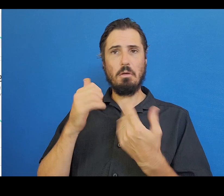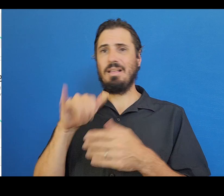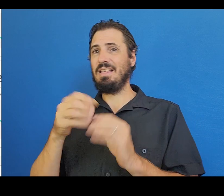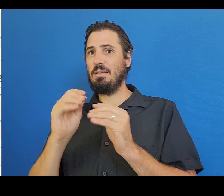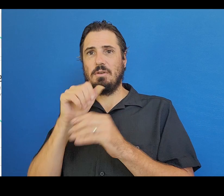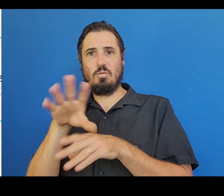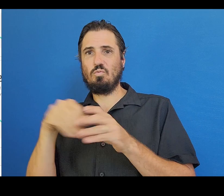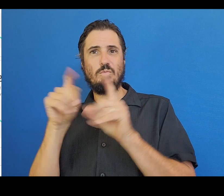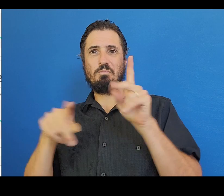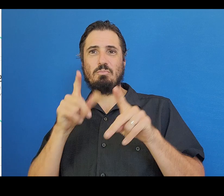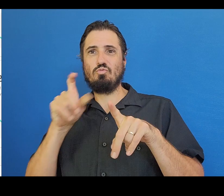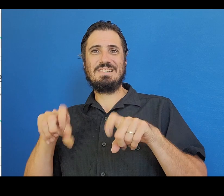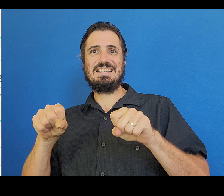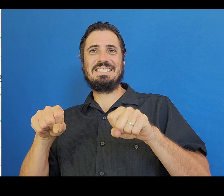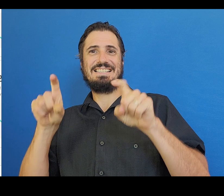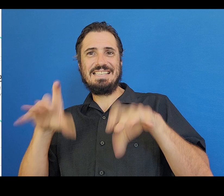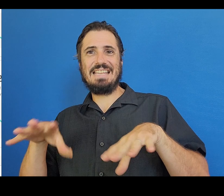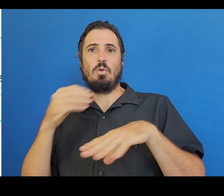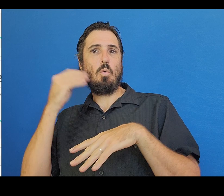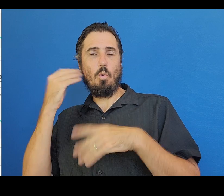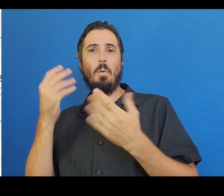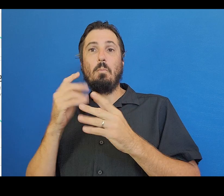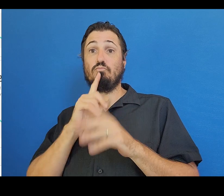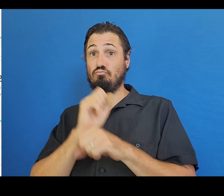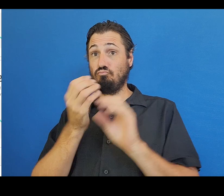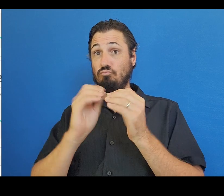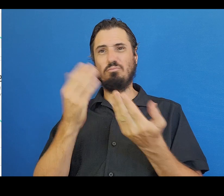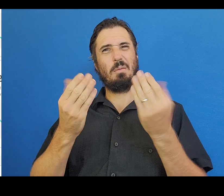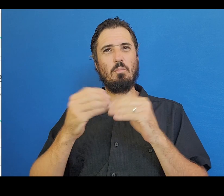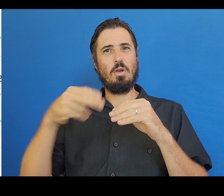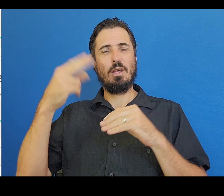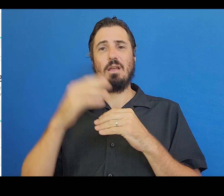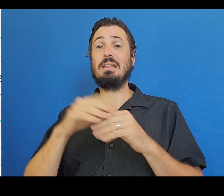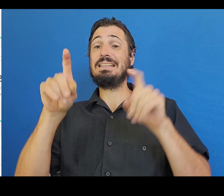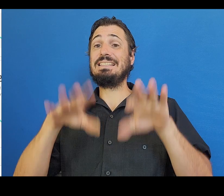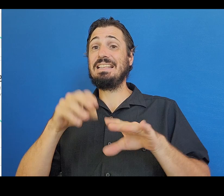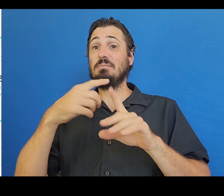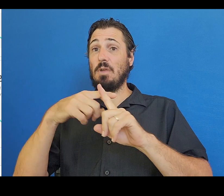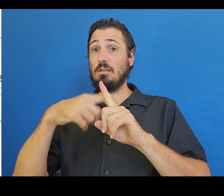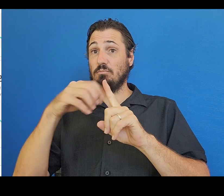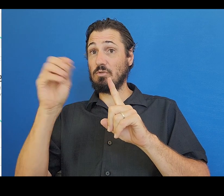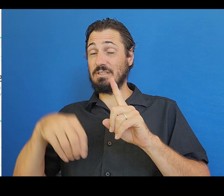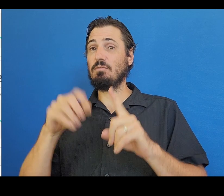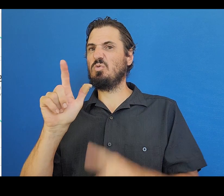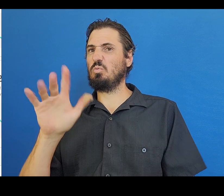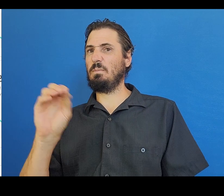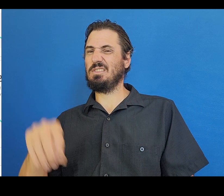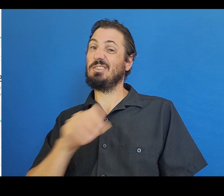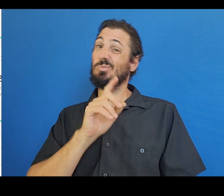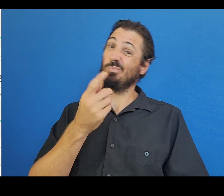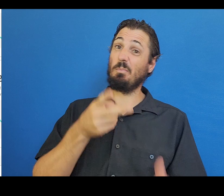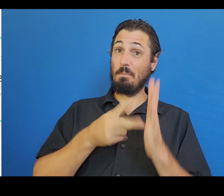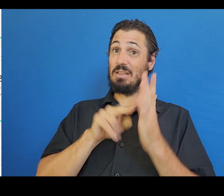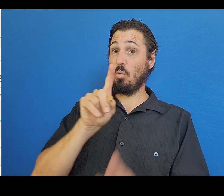week. That doesn't include home tests, so the actual number is higher. The test positivity rate remains just above 25%, so